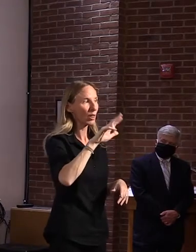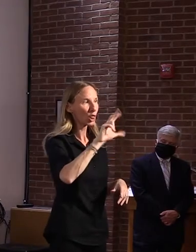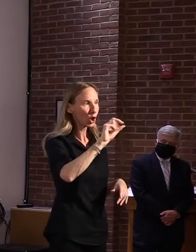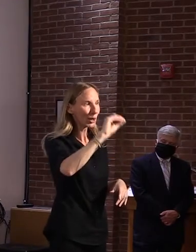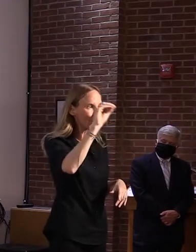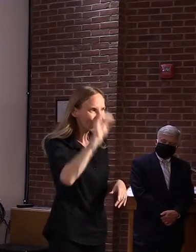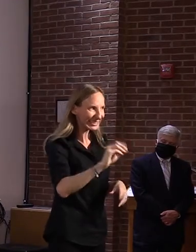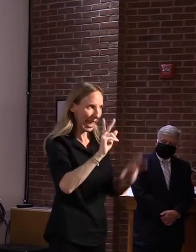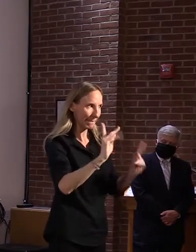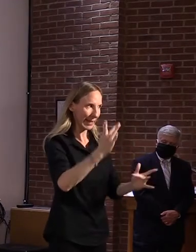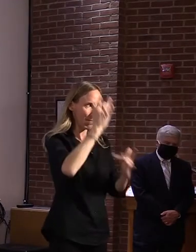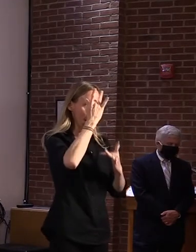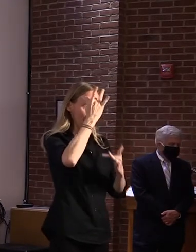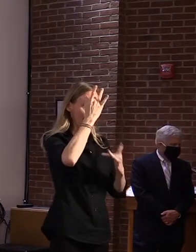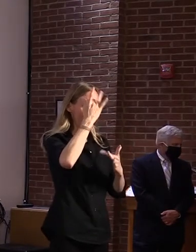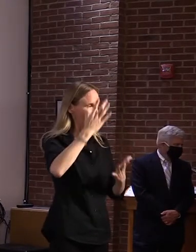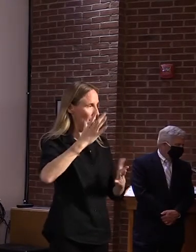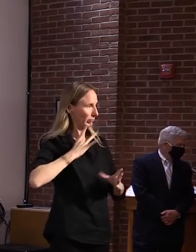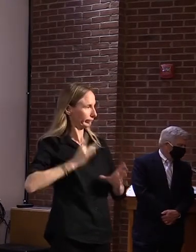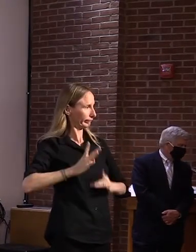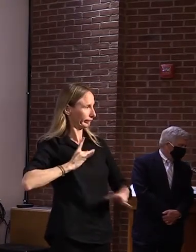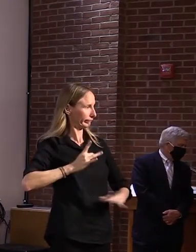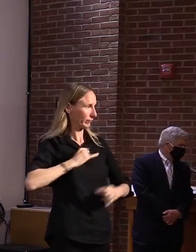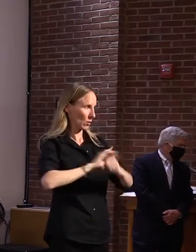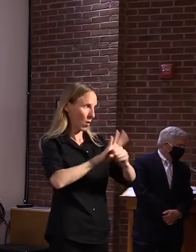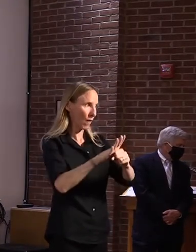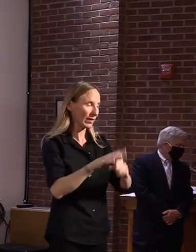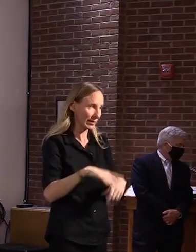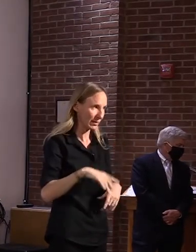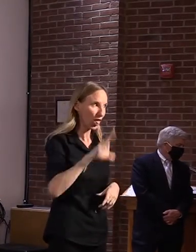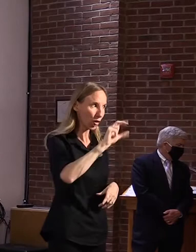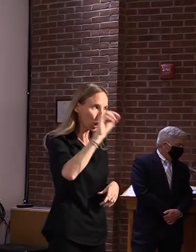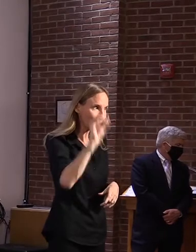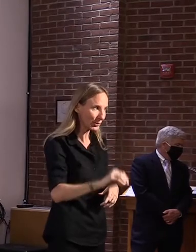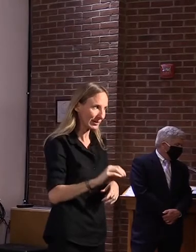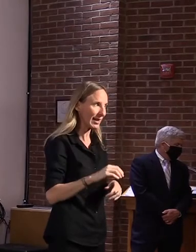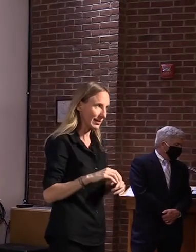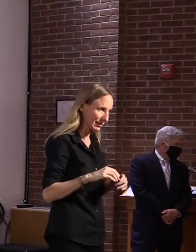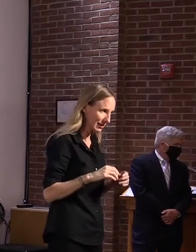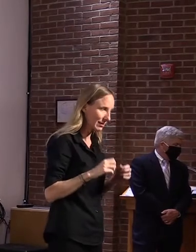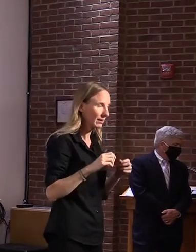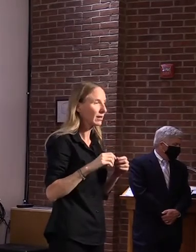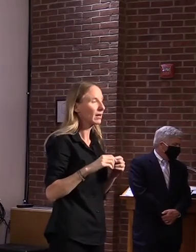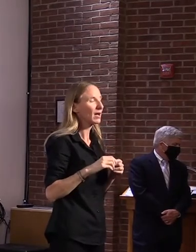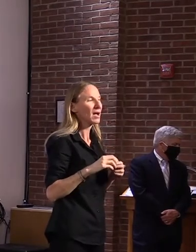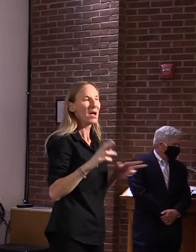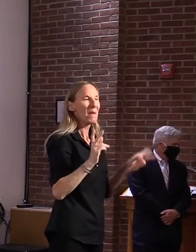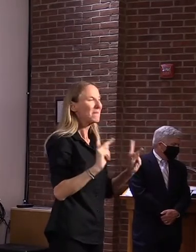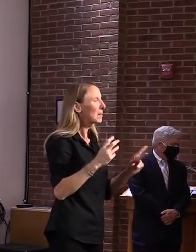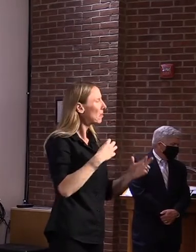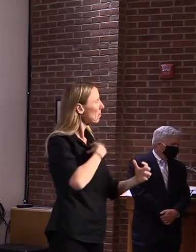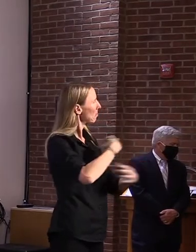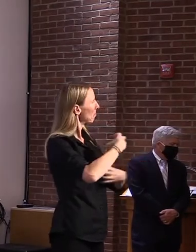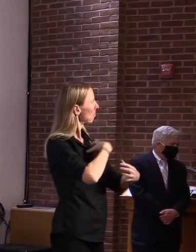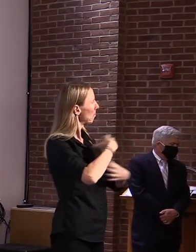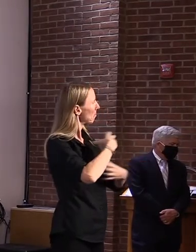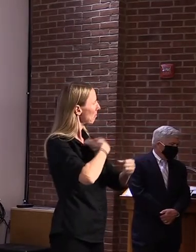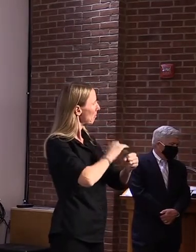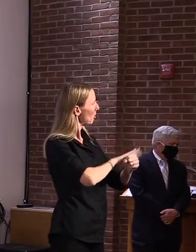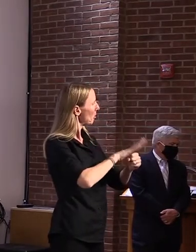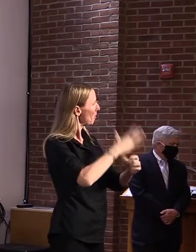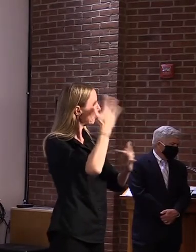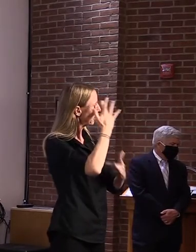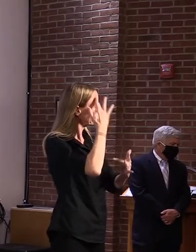rate. And then finally, not a lot of people complaining of COVID-like illness. That remains